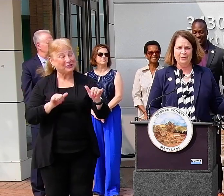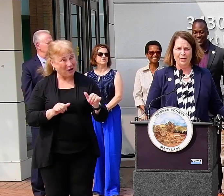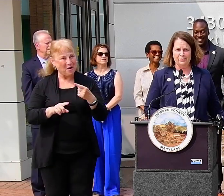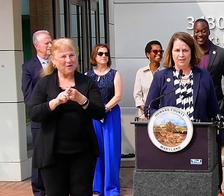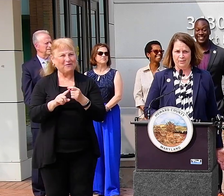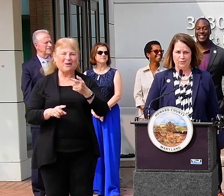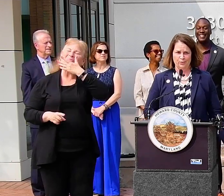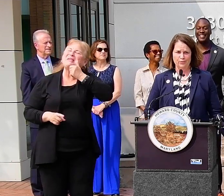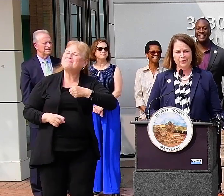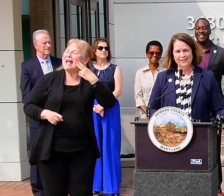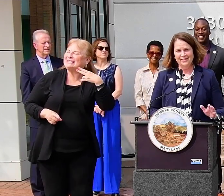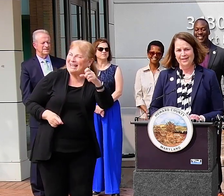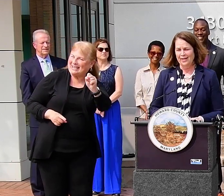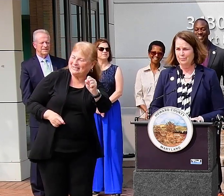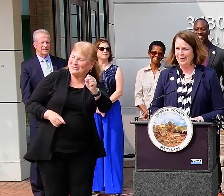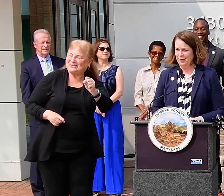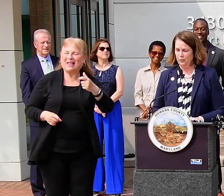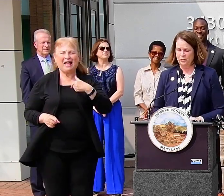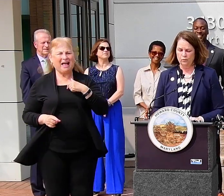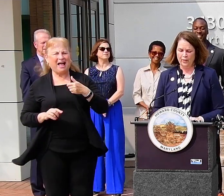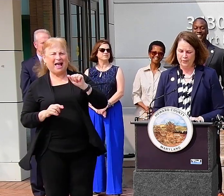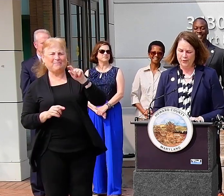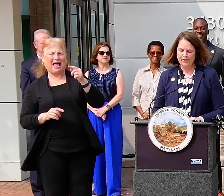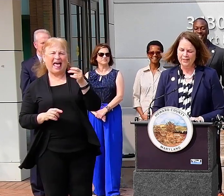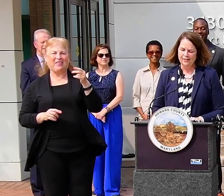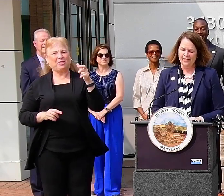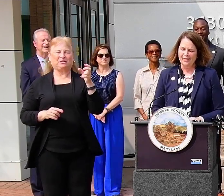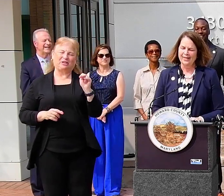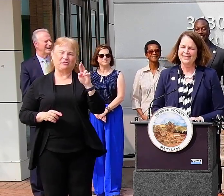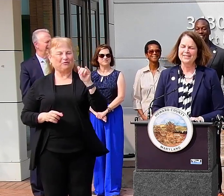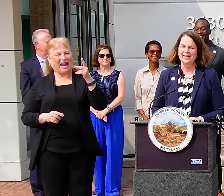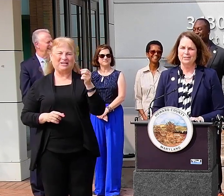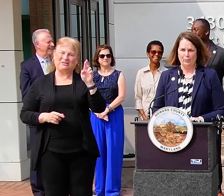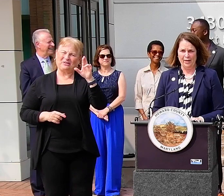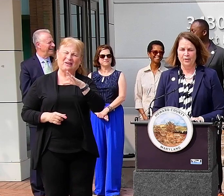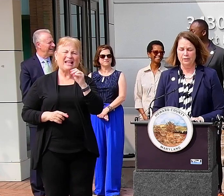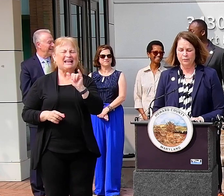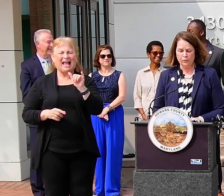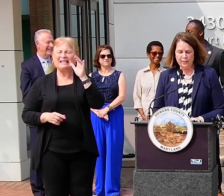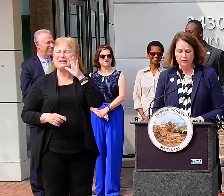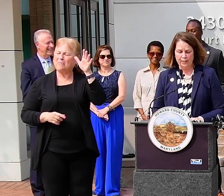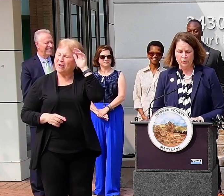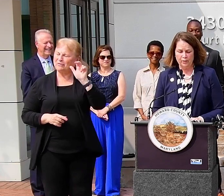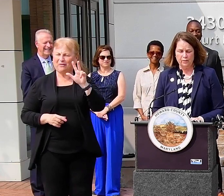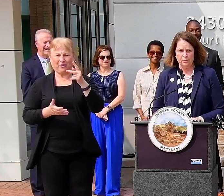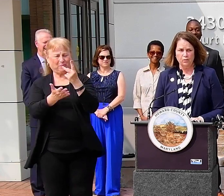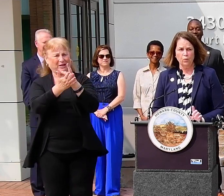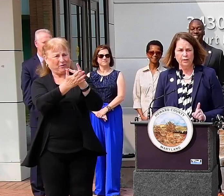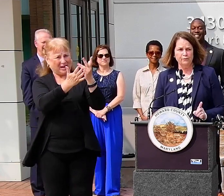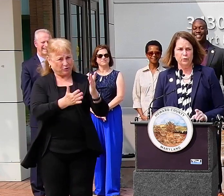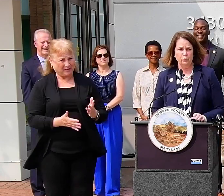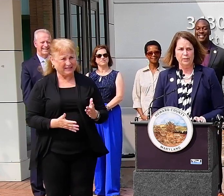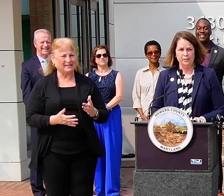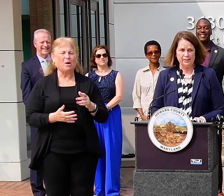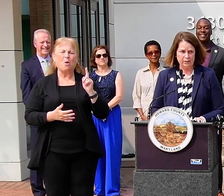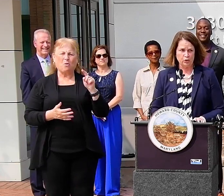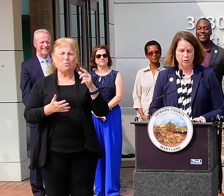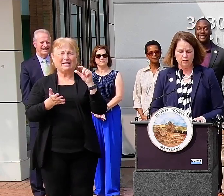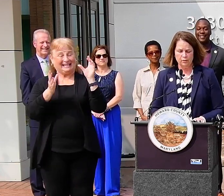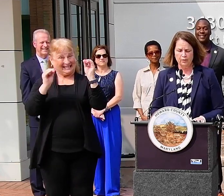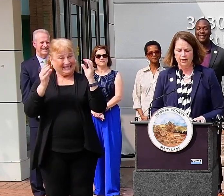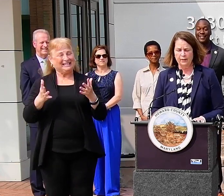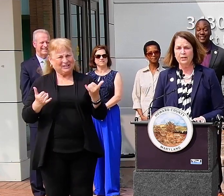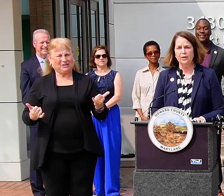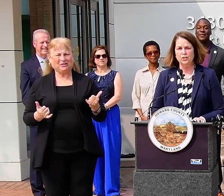from the best high school, I am an Atholton Raider. And as a parent of 3 graduates, one of whom is a